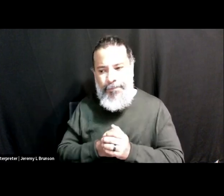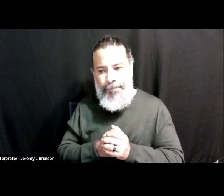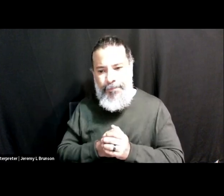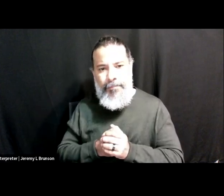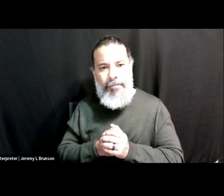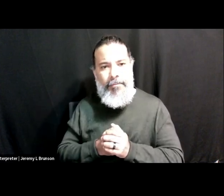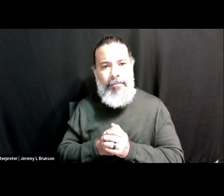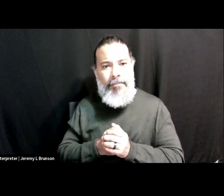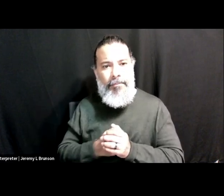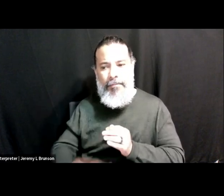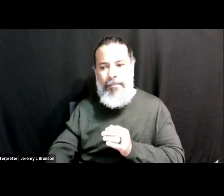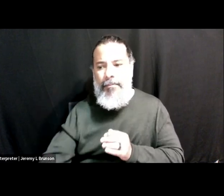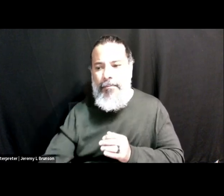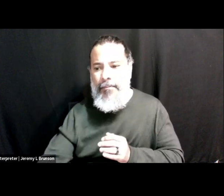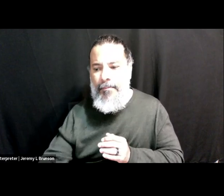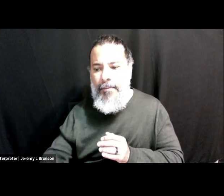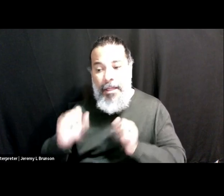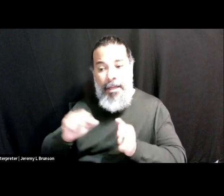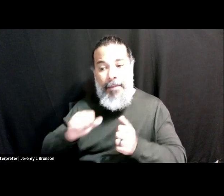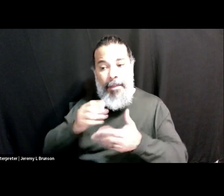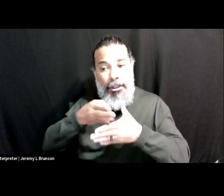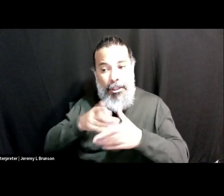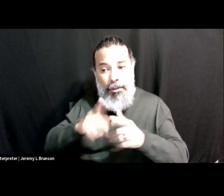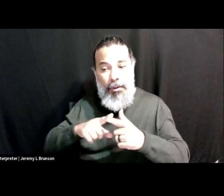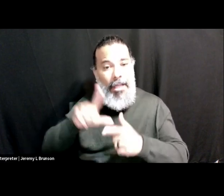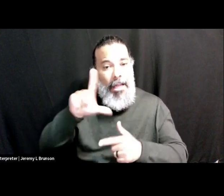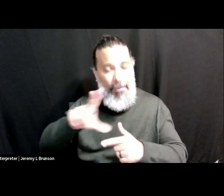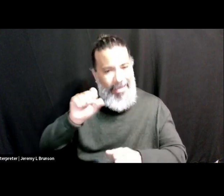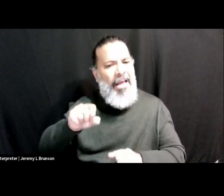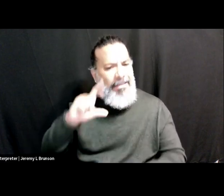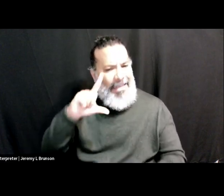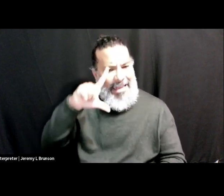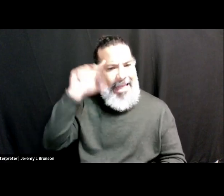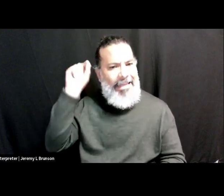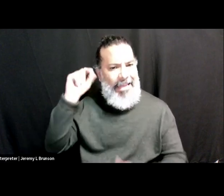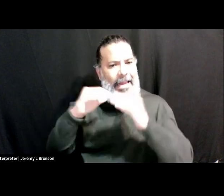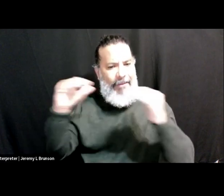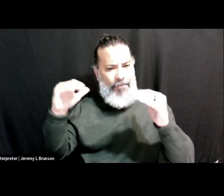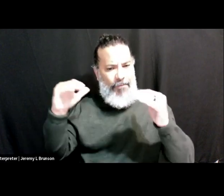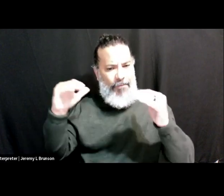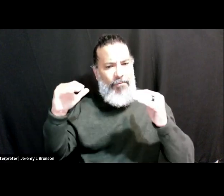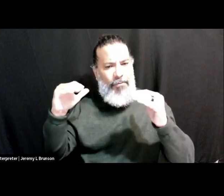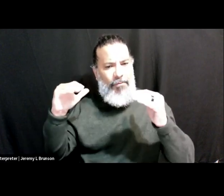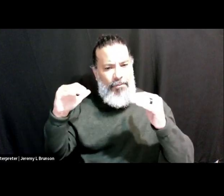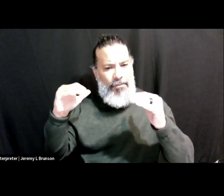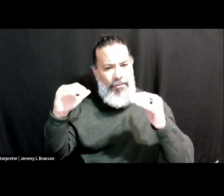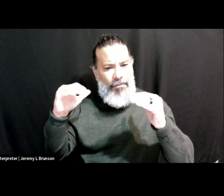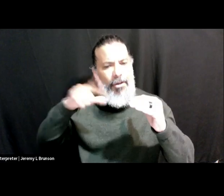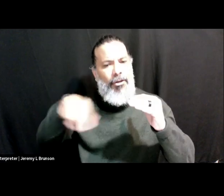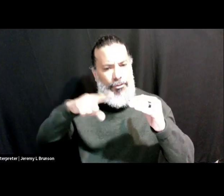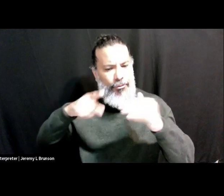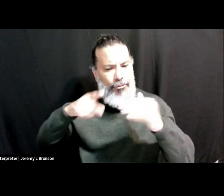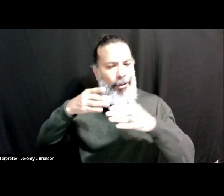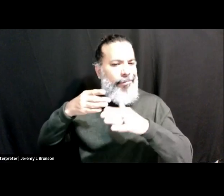Can surveys be shared to the library? Yes. I think there is a Gallaudet level library, which you can share different